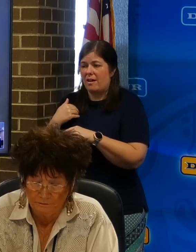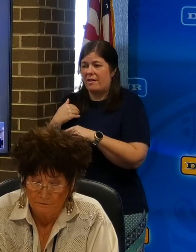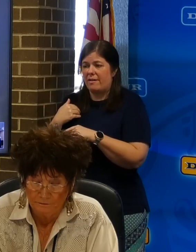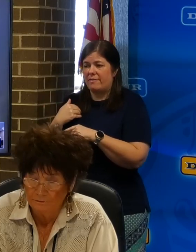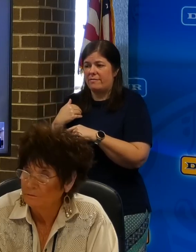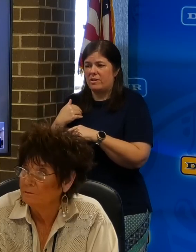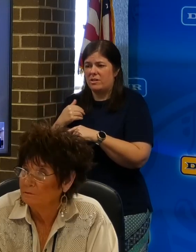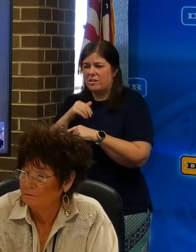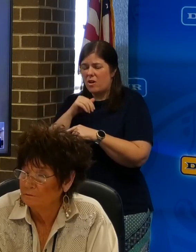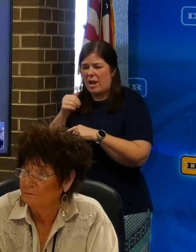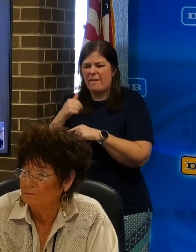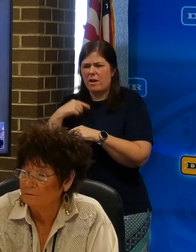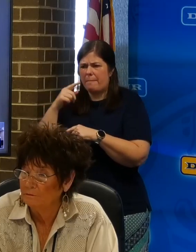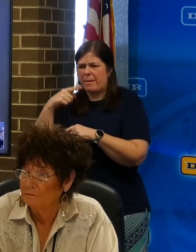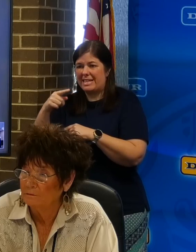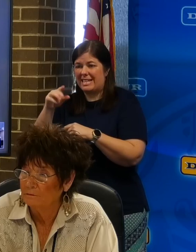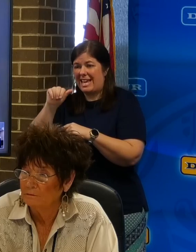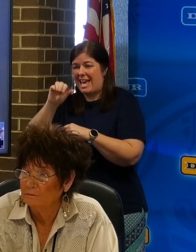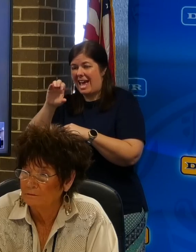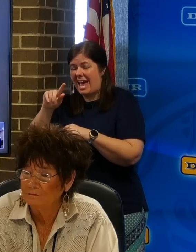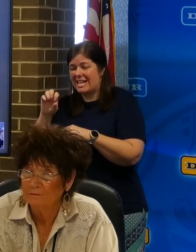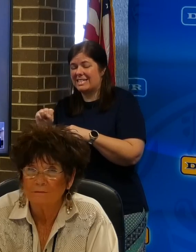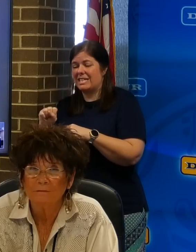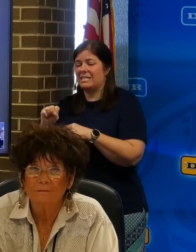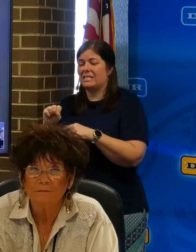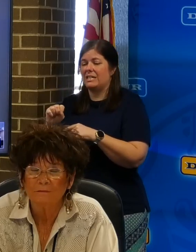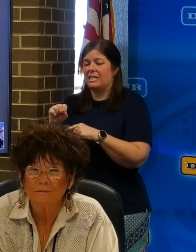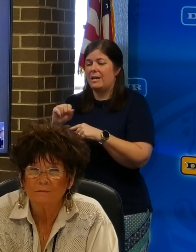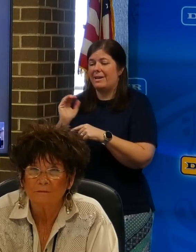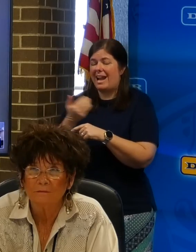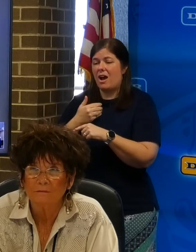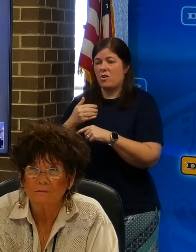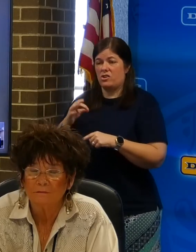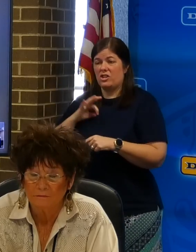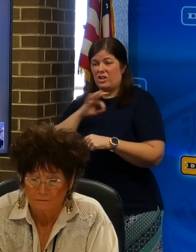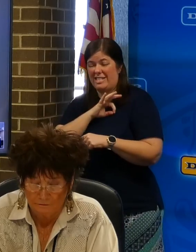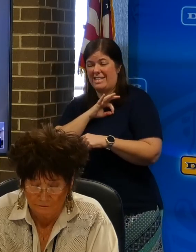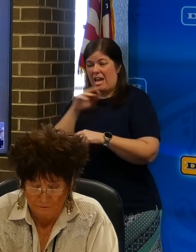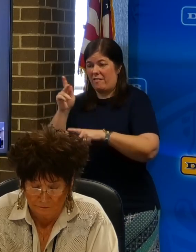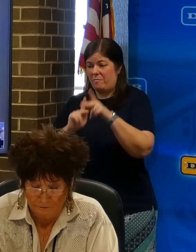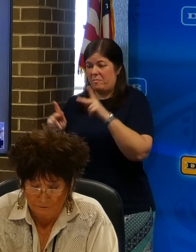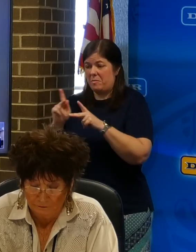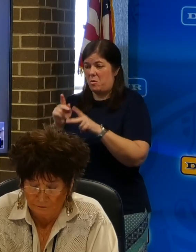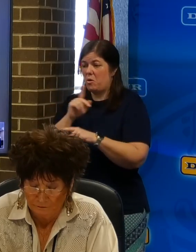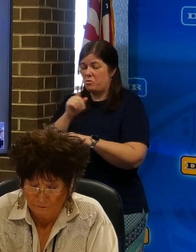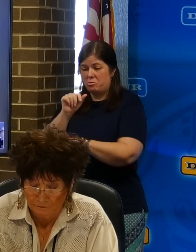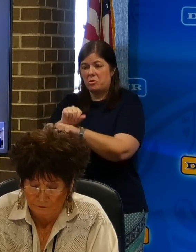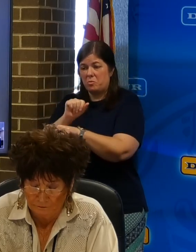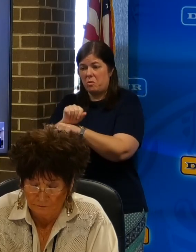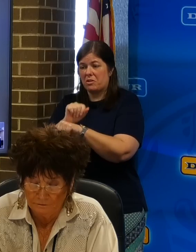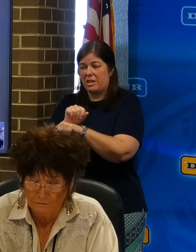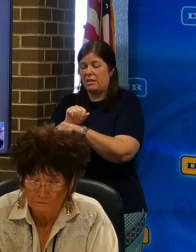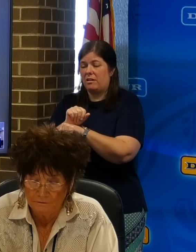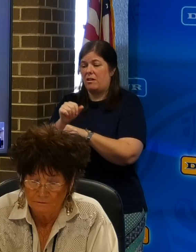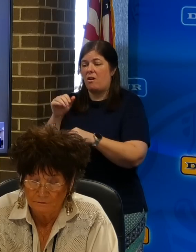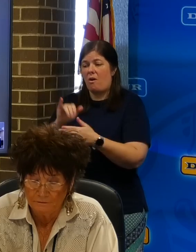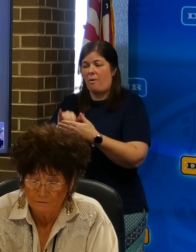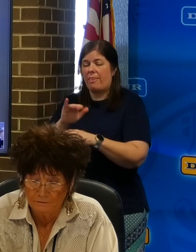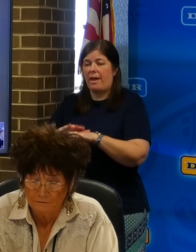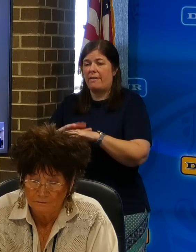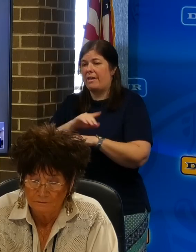public access to our career centers for another day, but our essential staff personnel are actually working inside the career center,